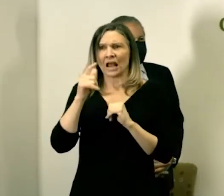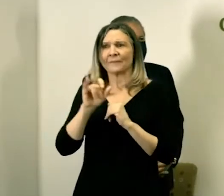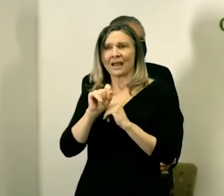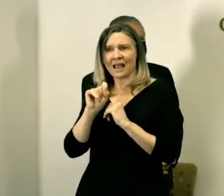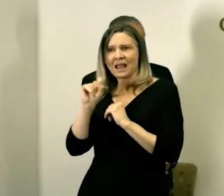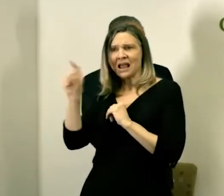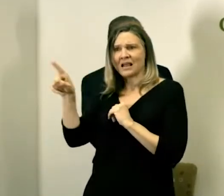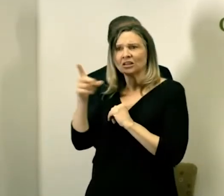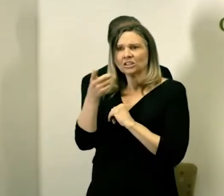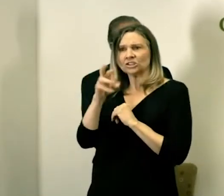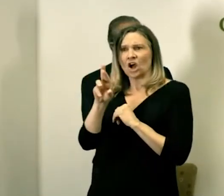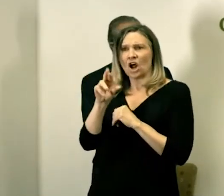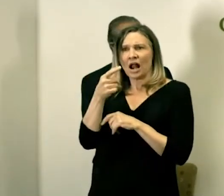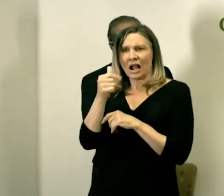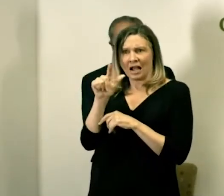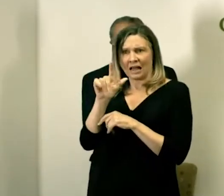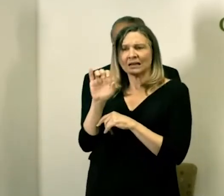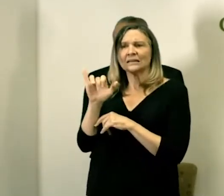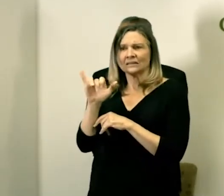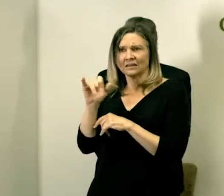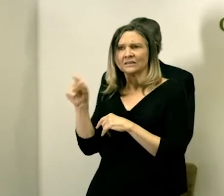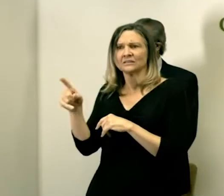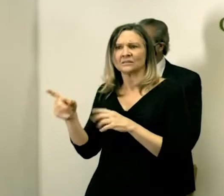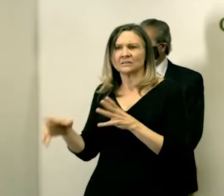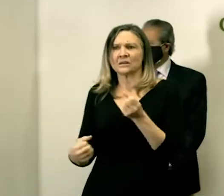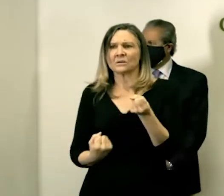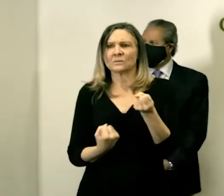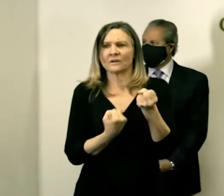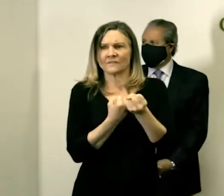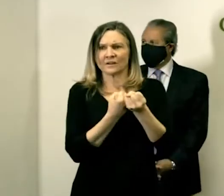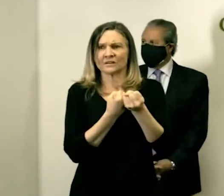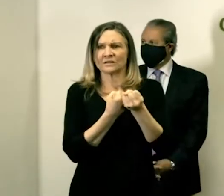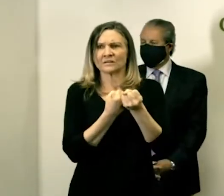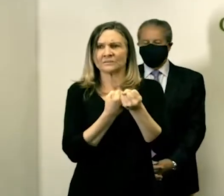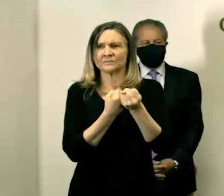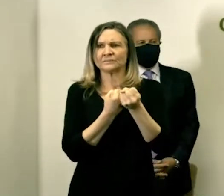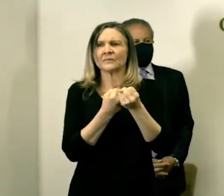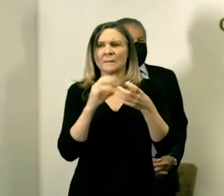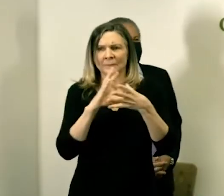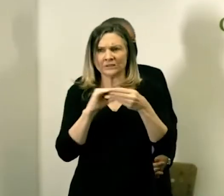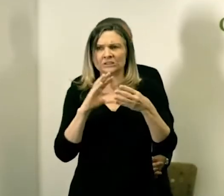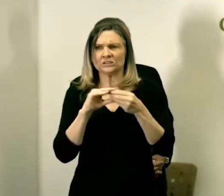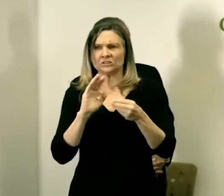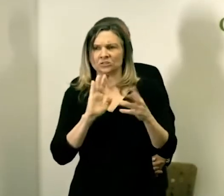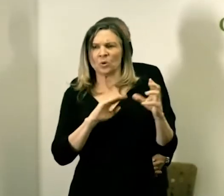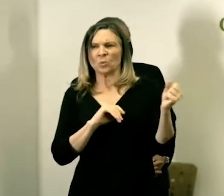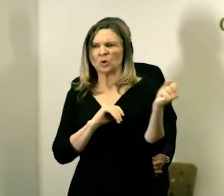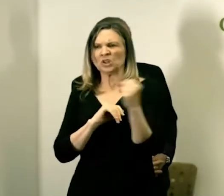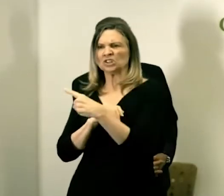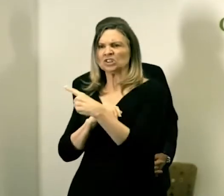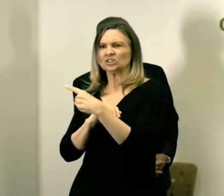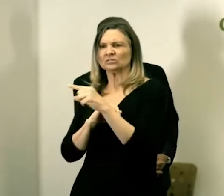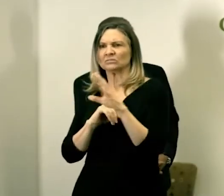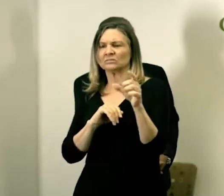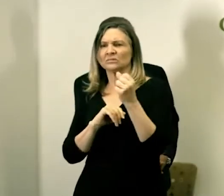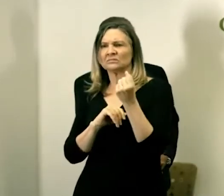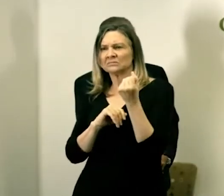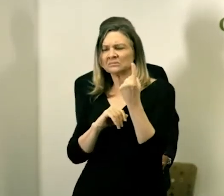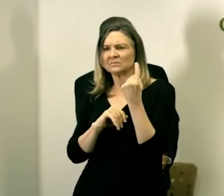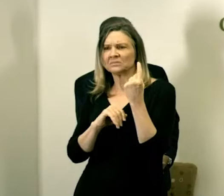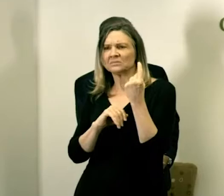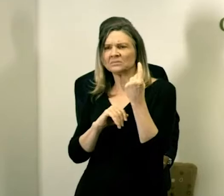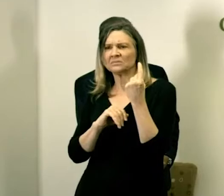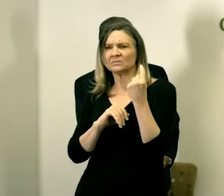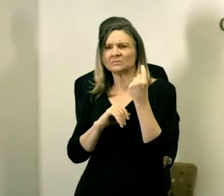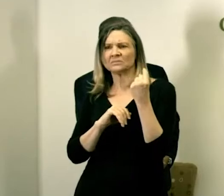bit more to reinforce this important message and your important question, because I want folks to understand their